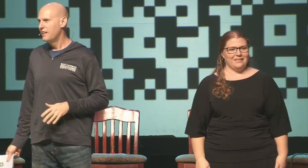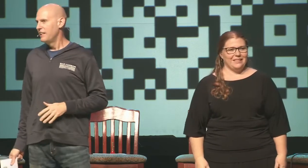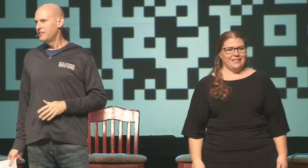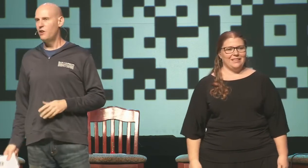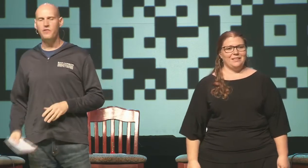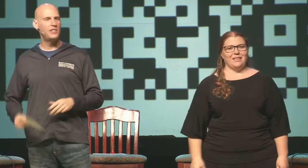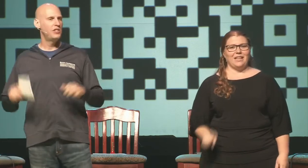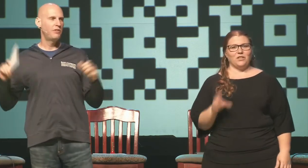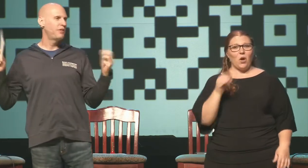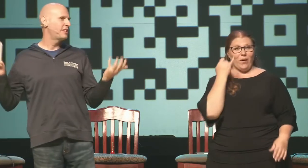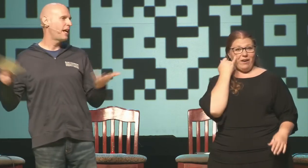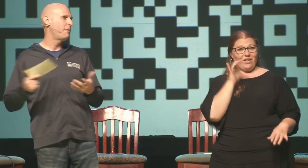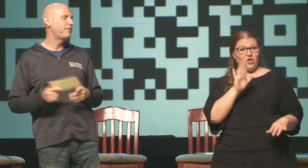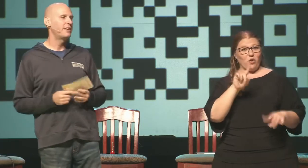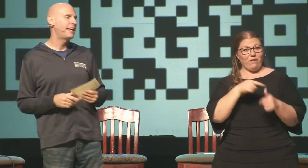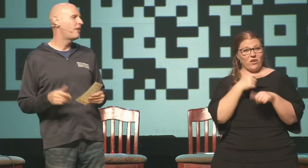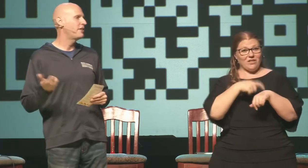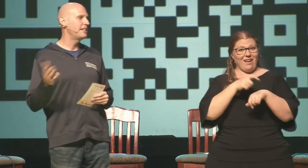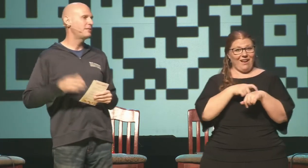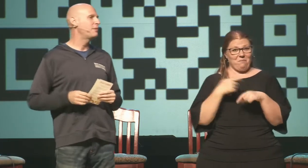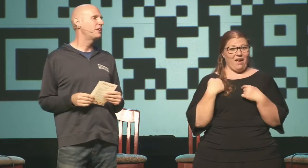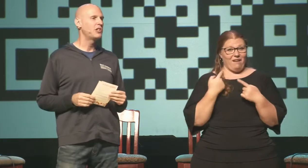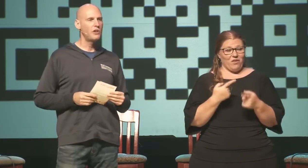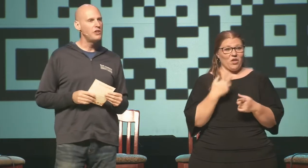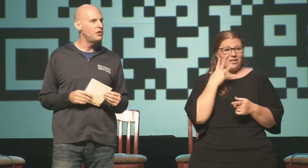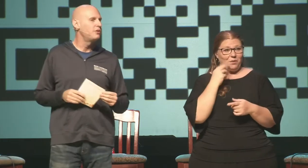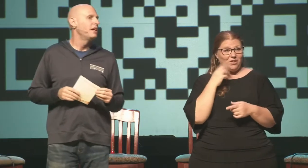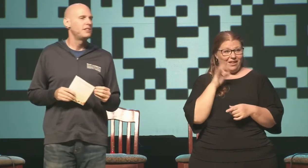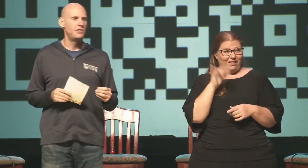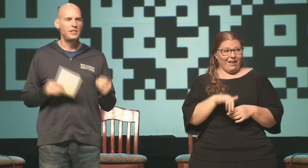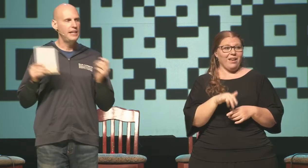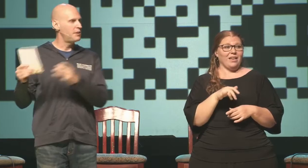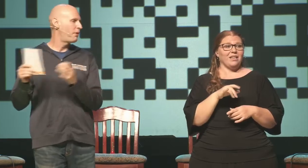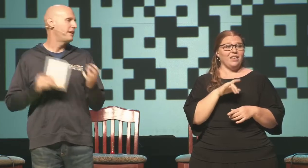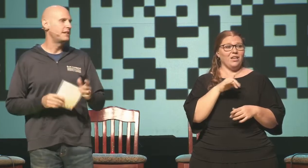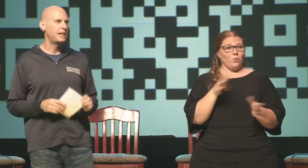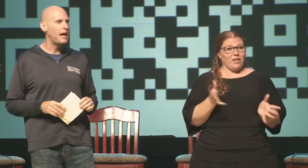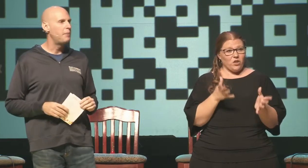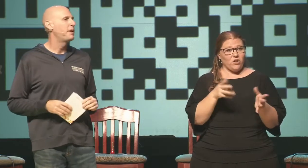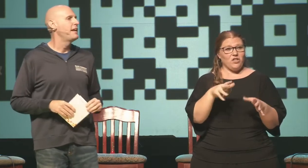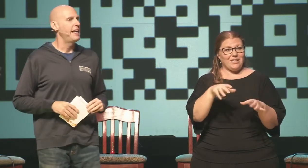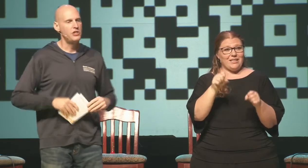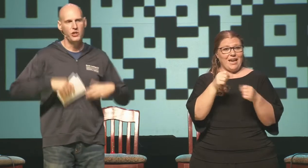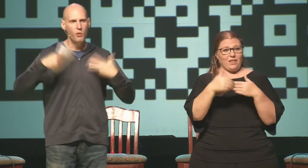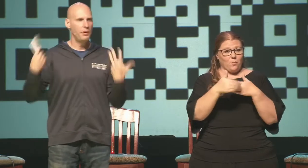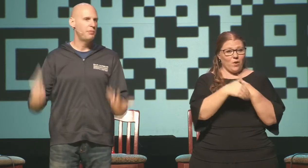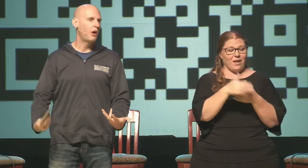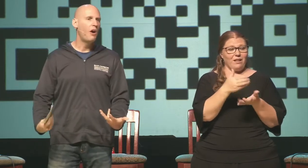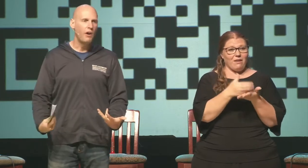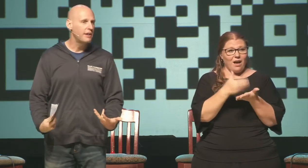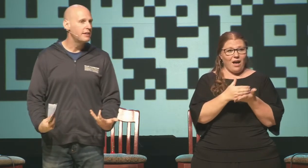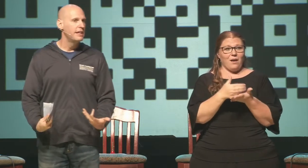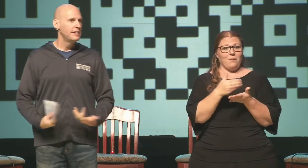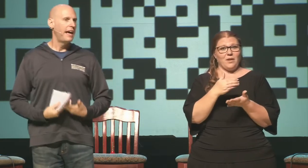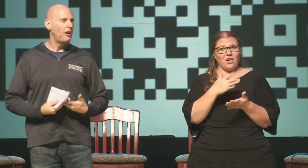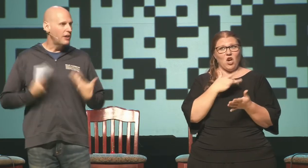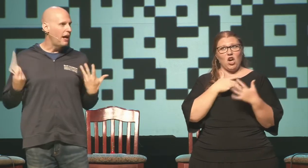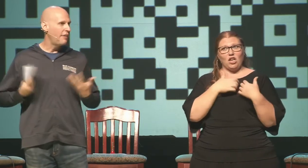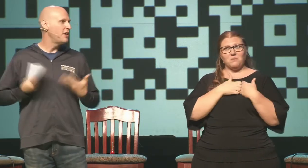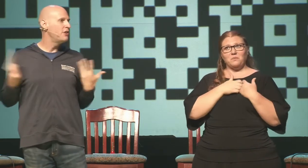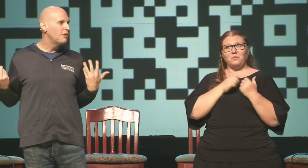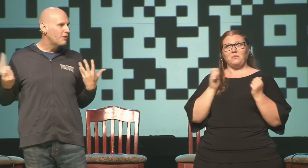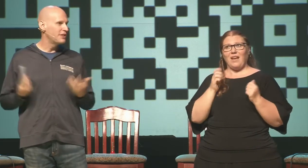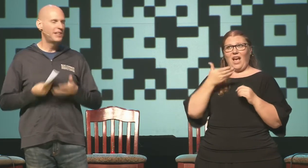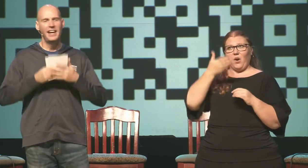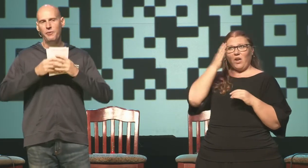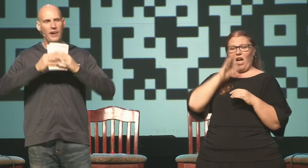grade. So if this is your first time ever encountering this, we want to encourage you to take the bread and the cup and just open up your heart to how God,